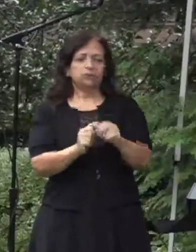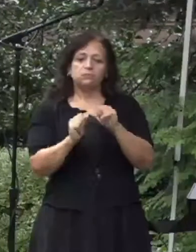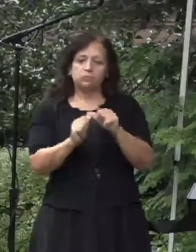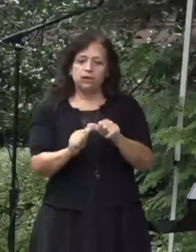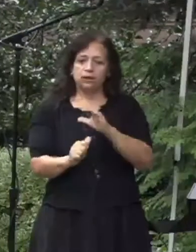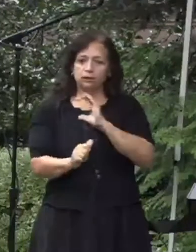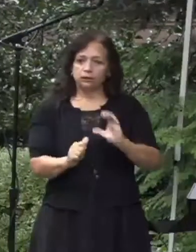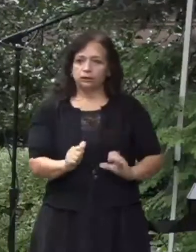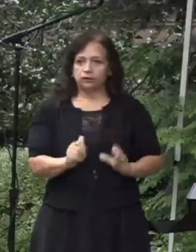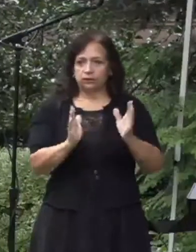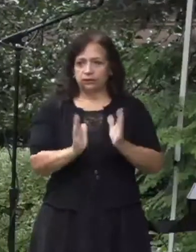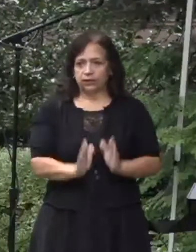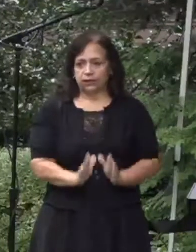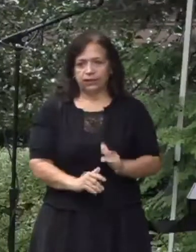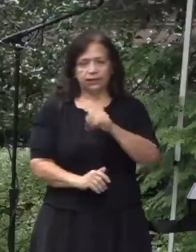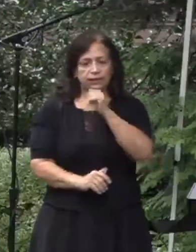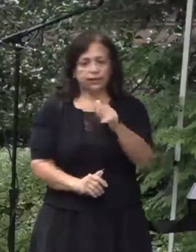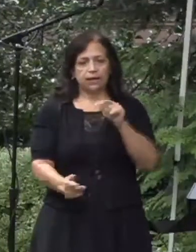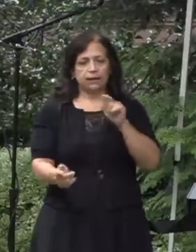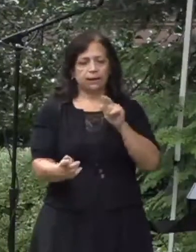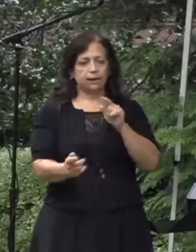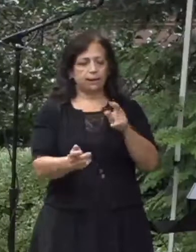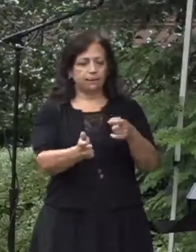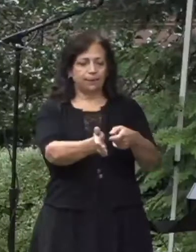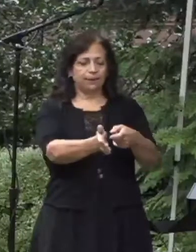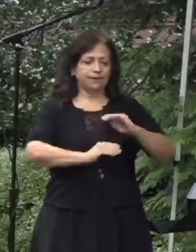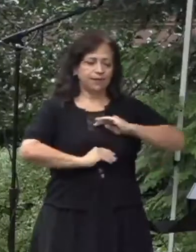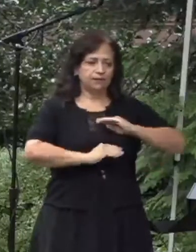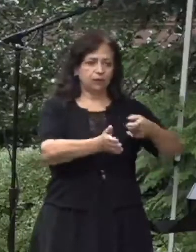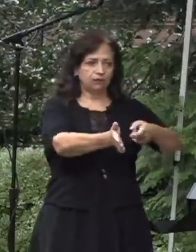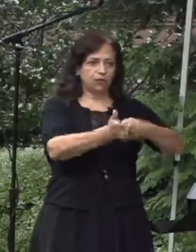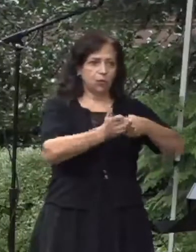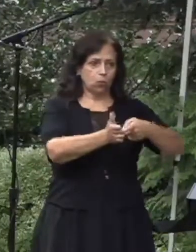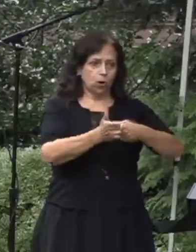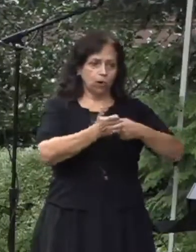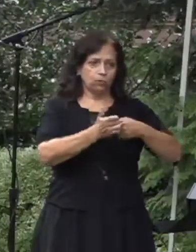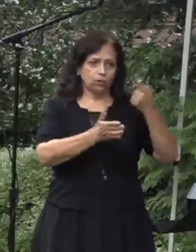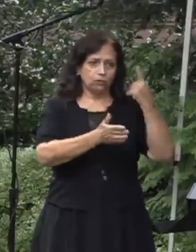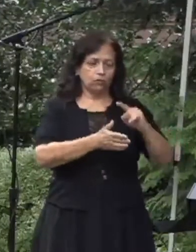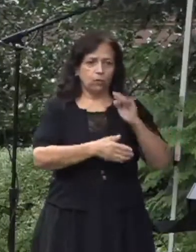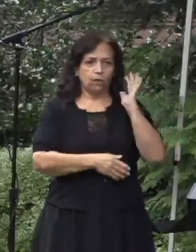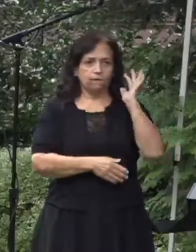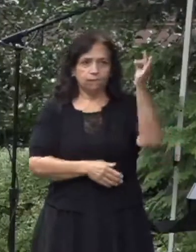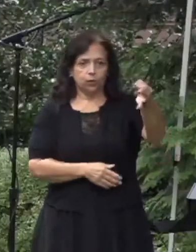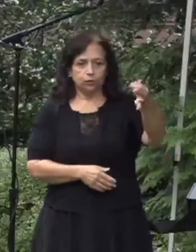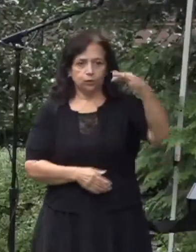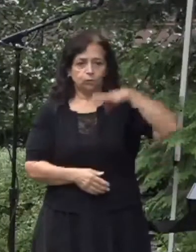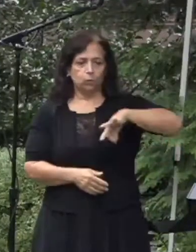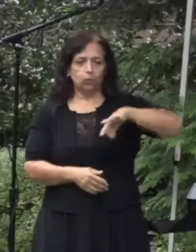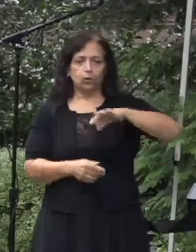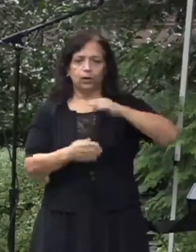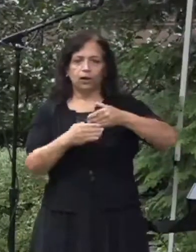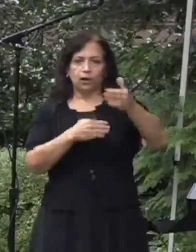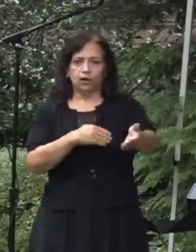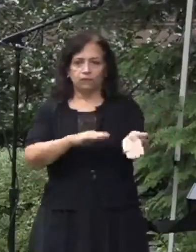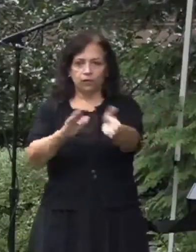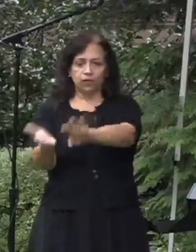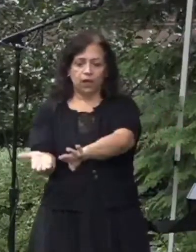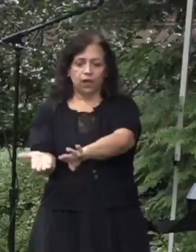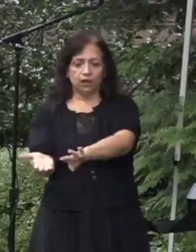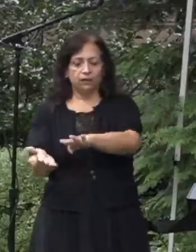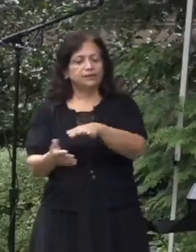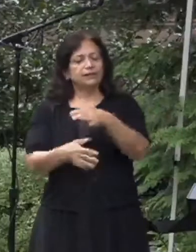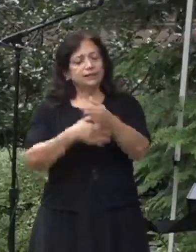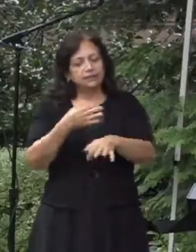is not about meeting requirements for a future reward in an afterlife. Rather,